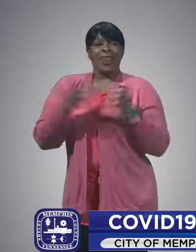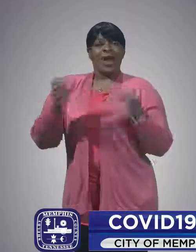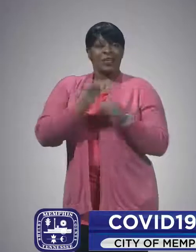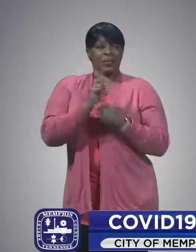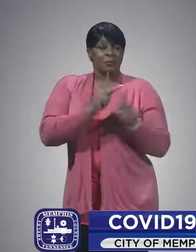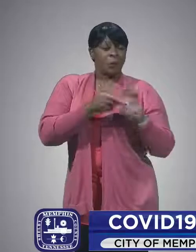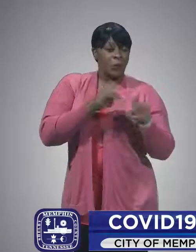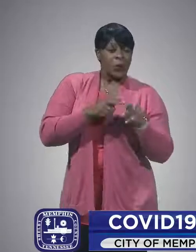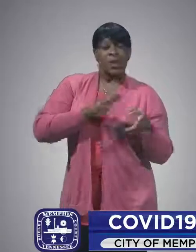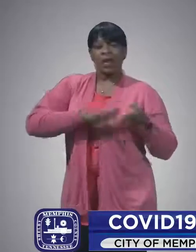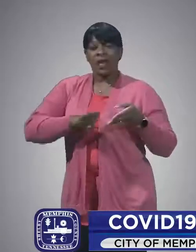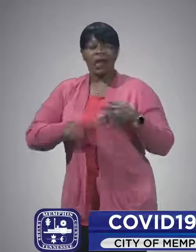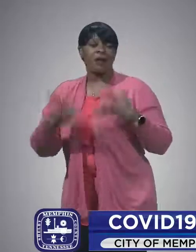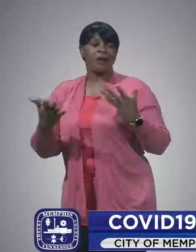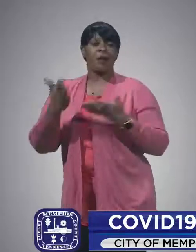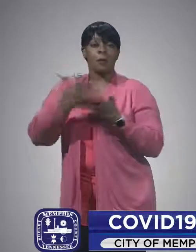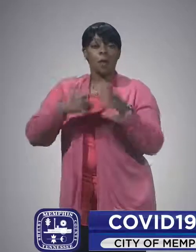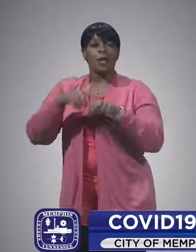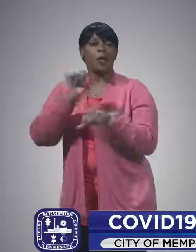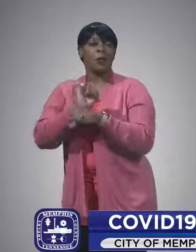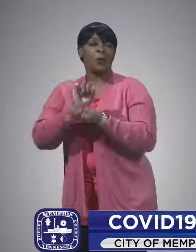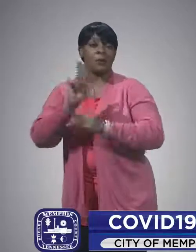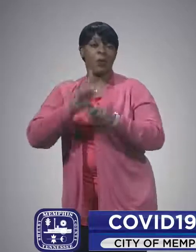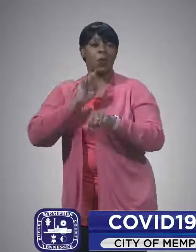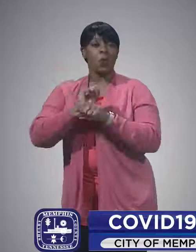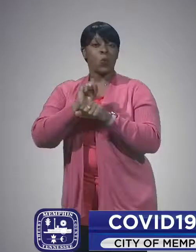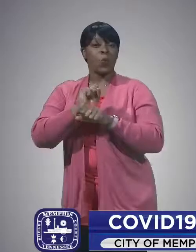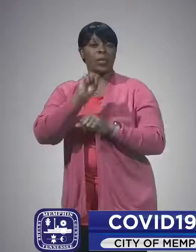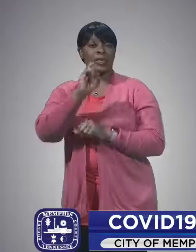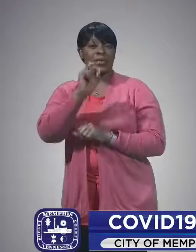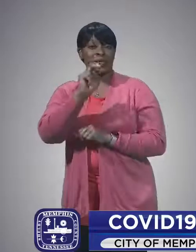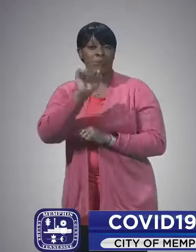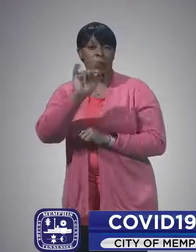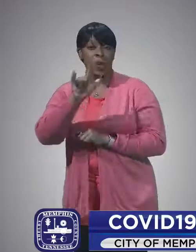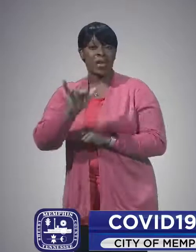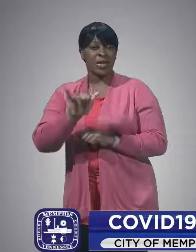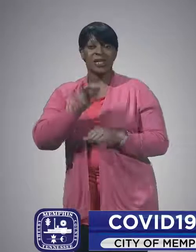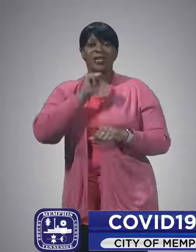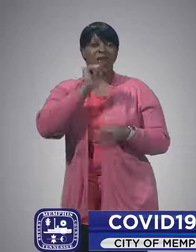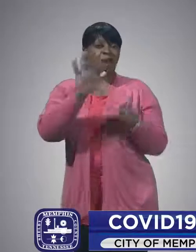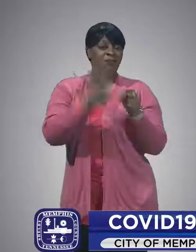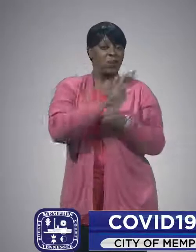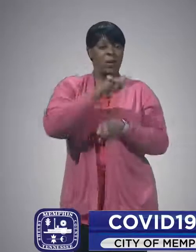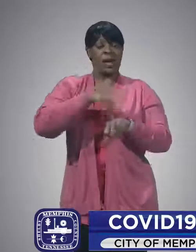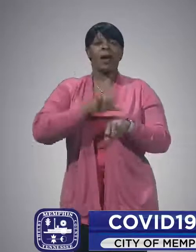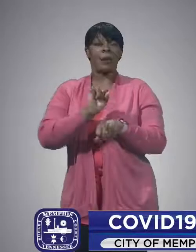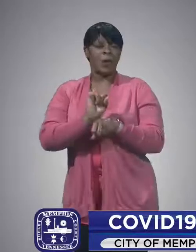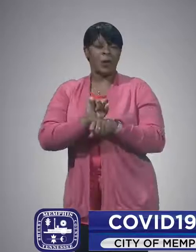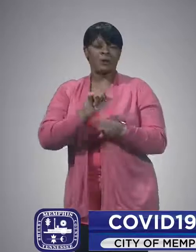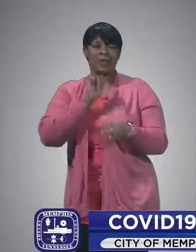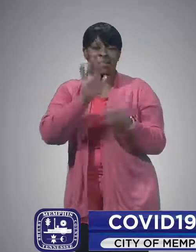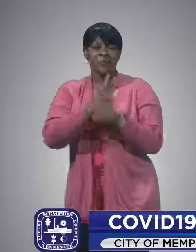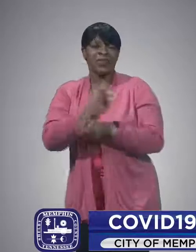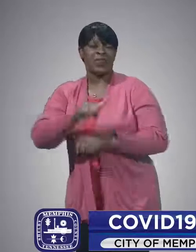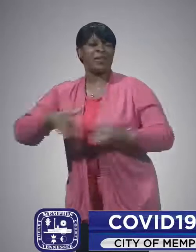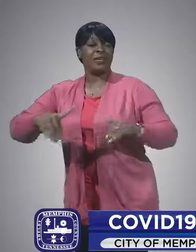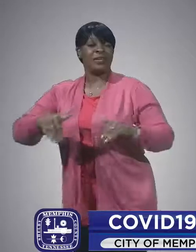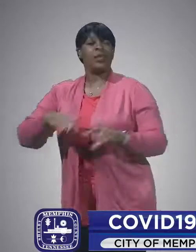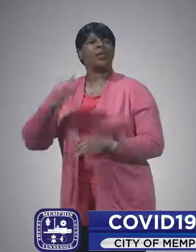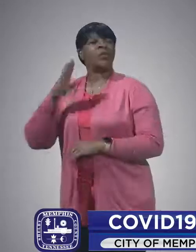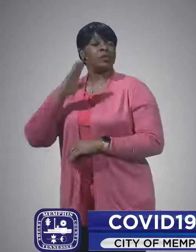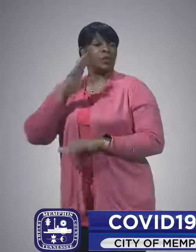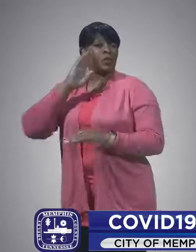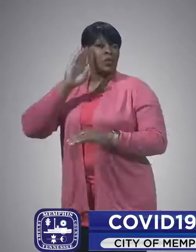those jobs are our part-time people who work seasonally, and we just weren't able to fill those roles. So no expected